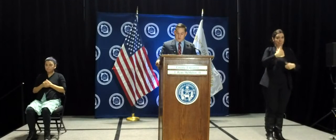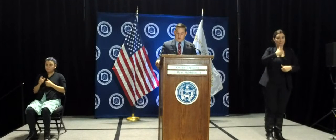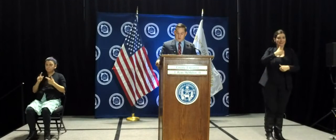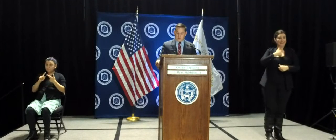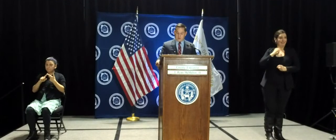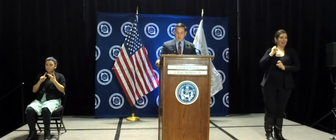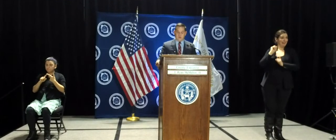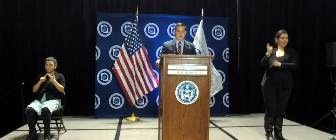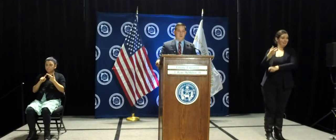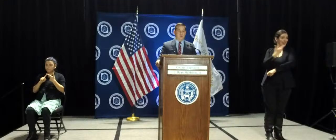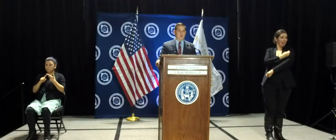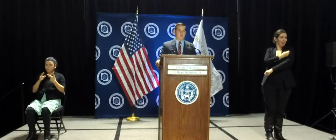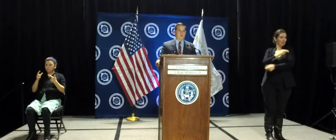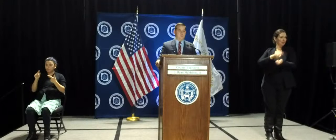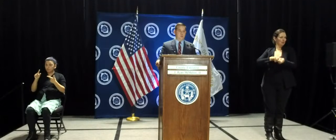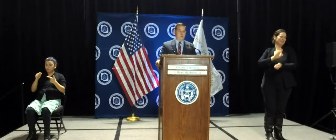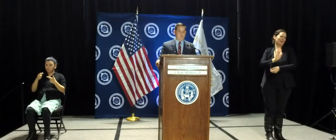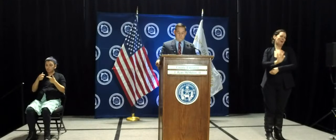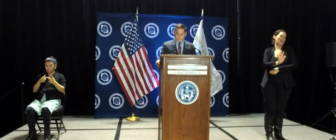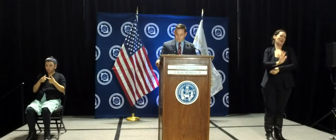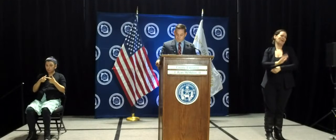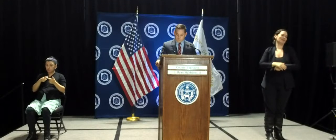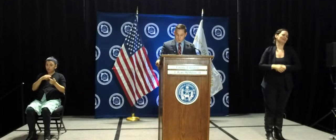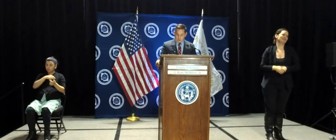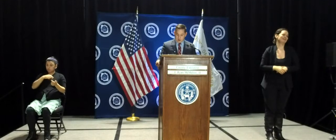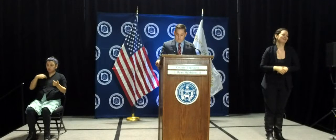it, location, security, distribution.